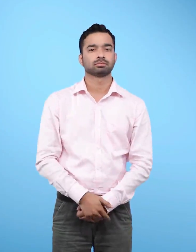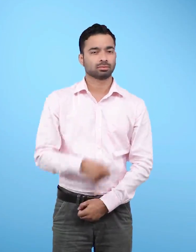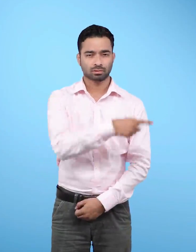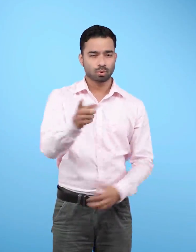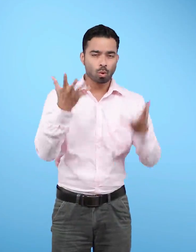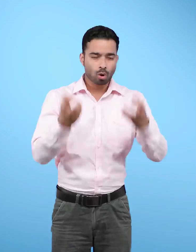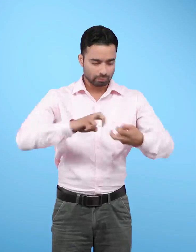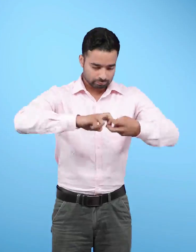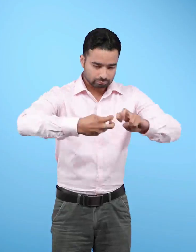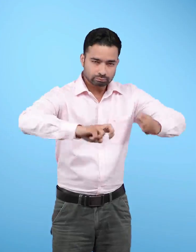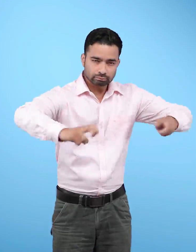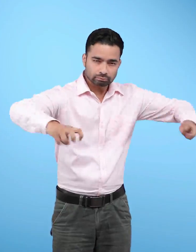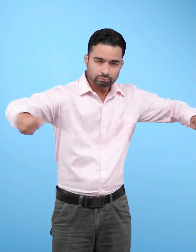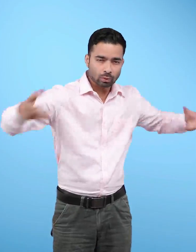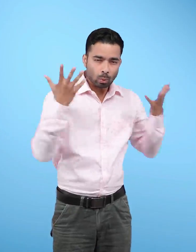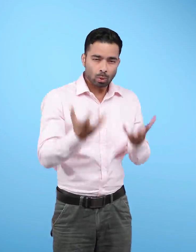need wire to make a fence.